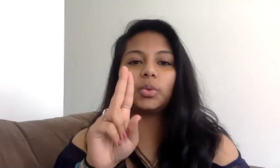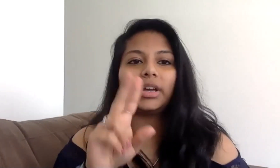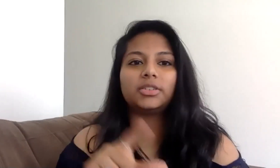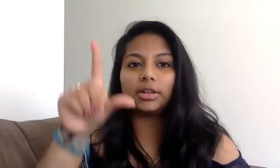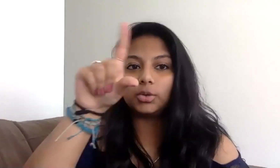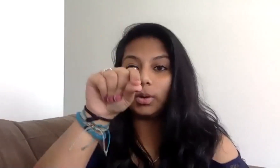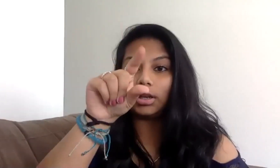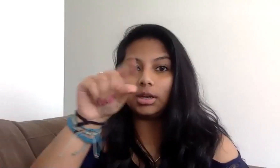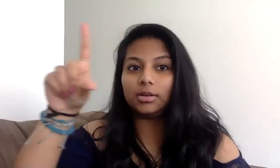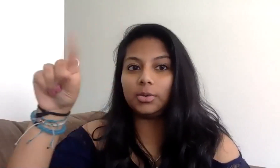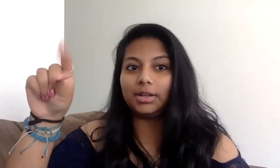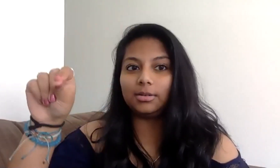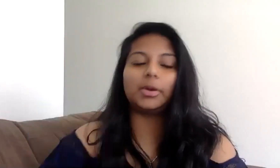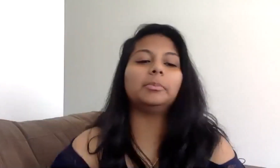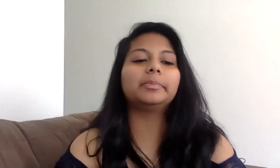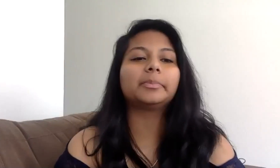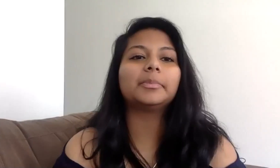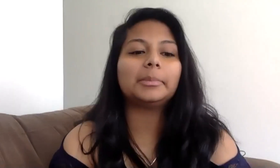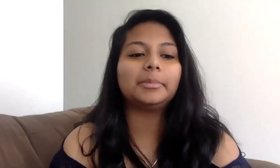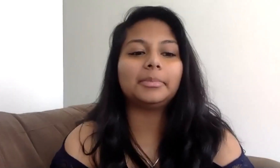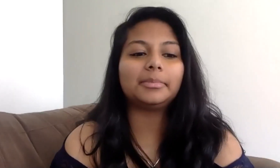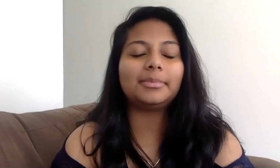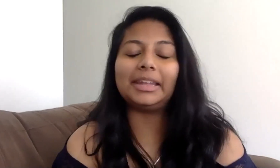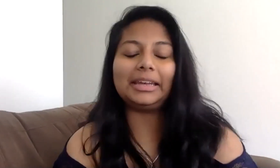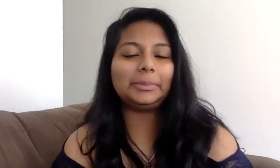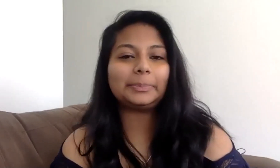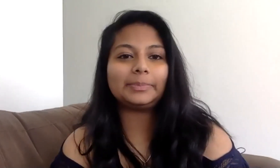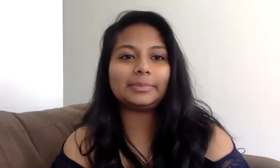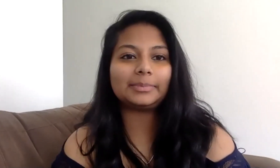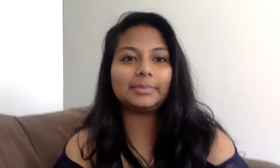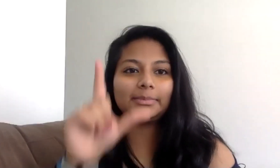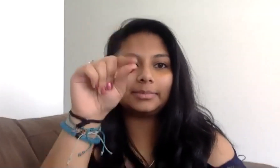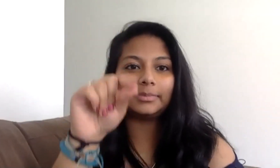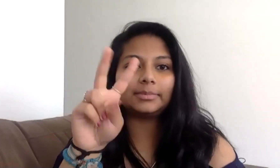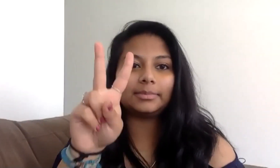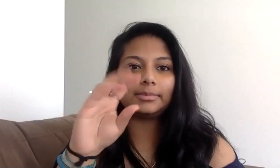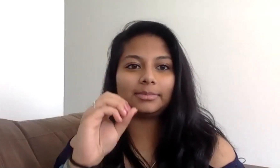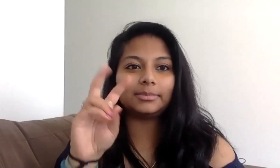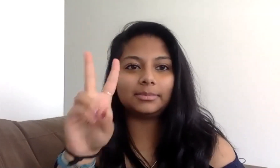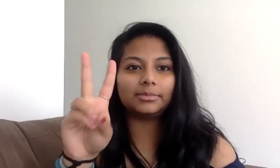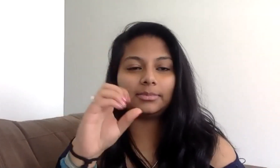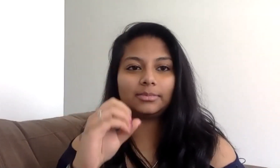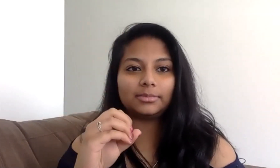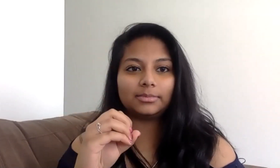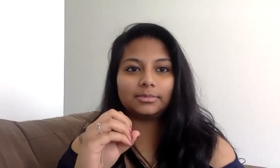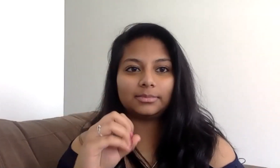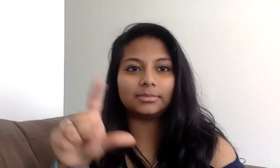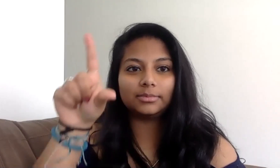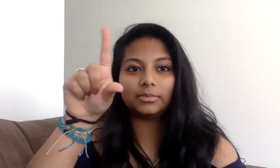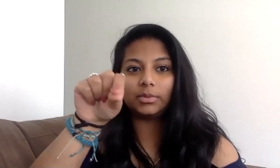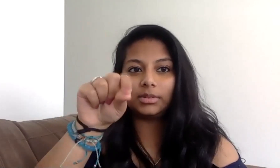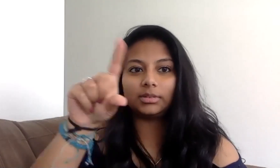it's twice, so like 20. Yes, 20, okay. 20. Yep. Instead of like 2, 0, 2, 0,